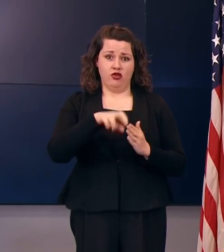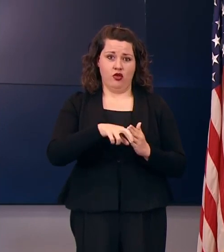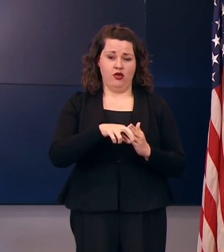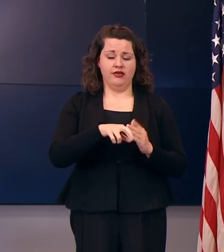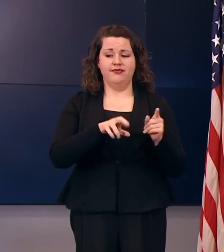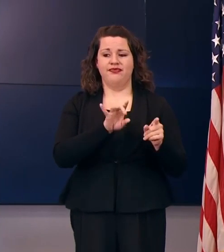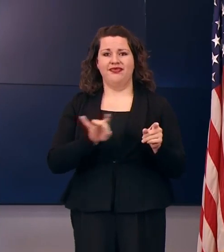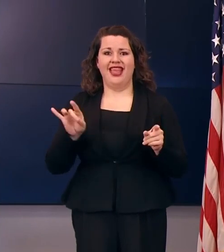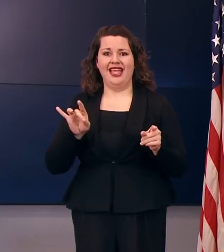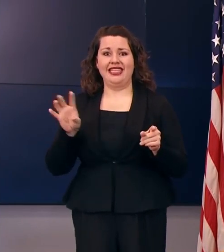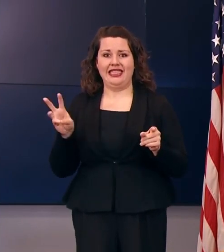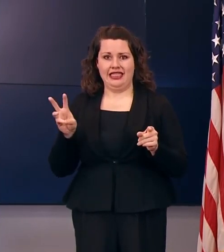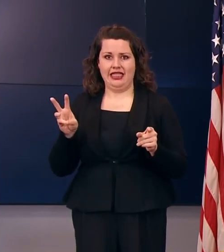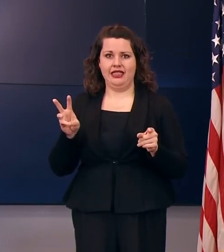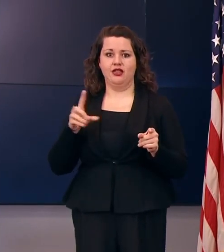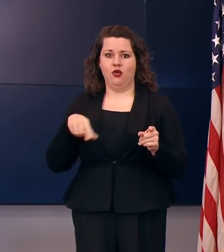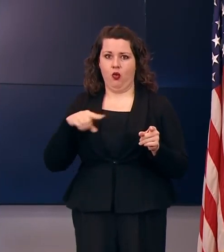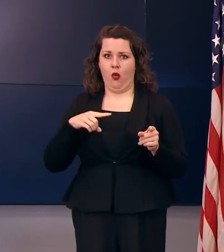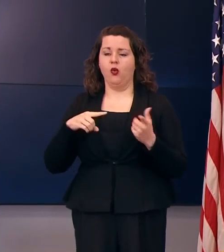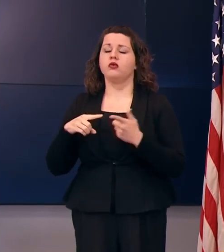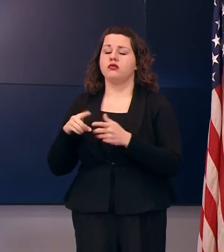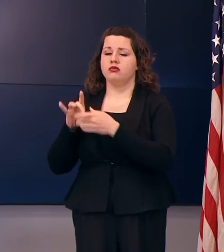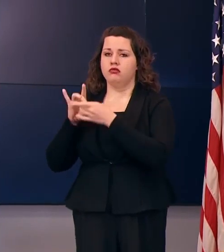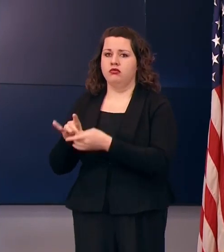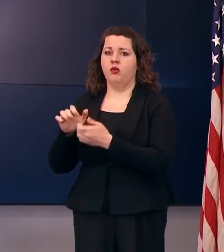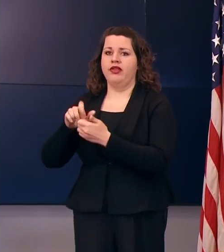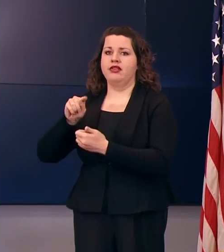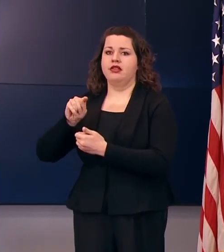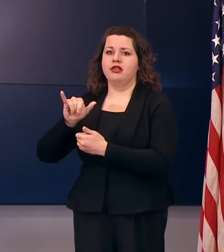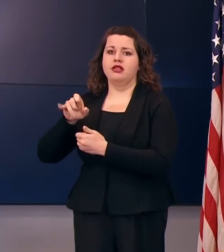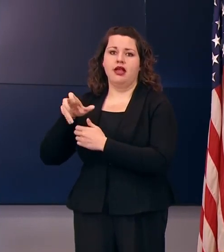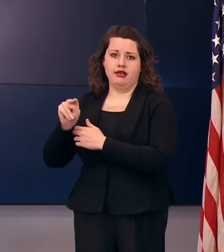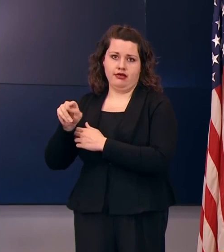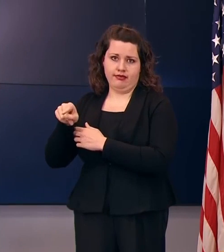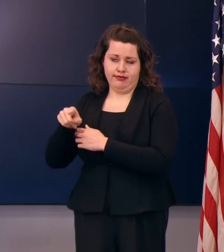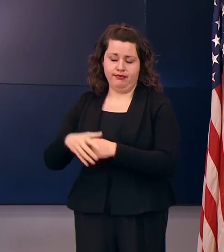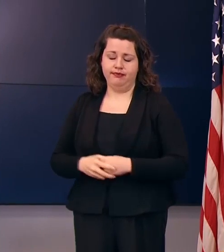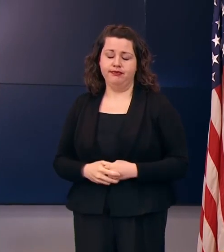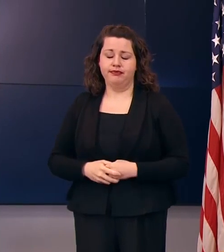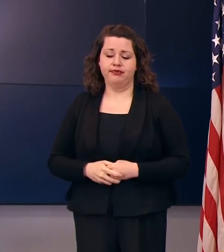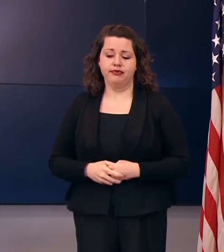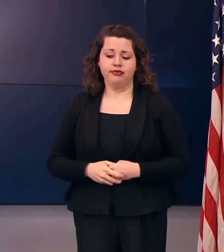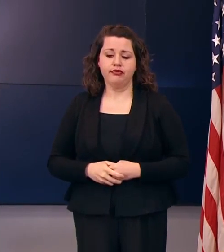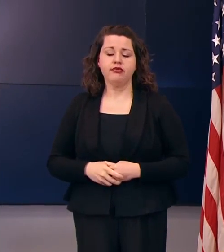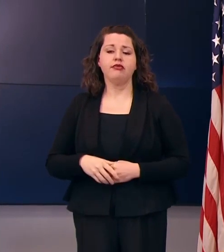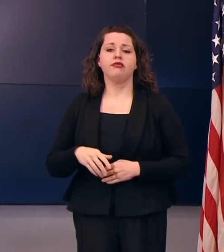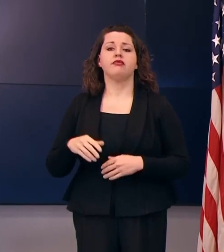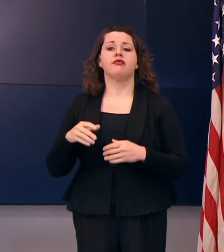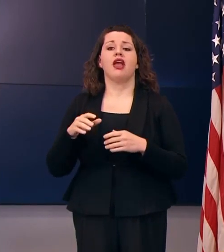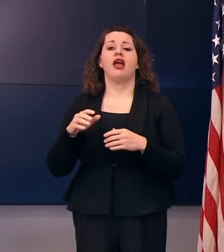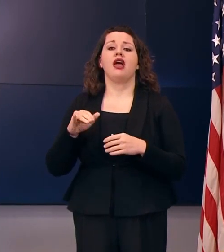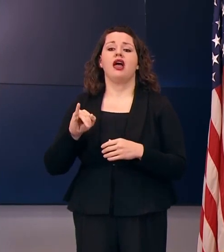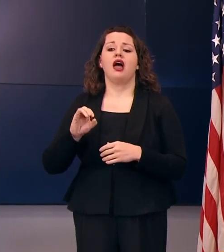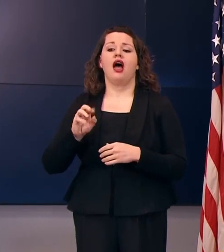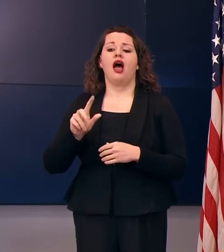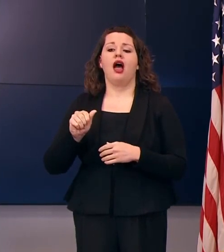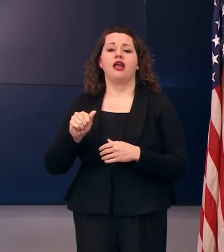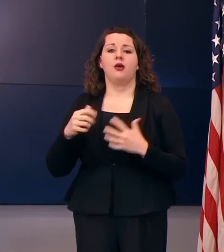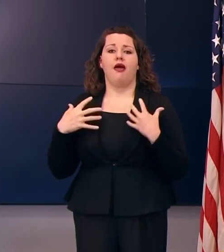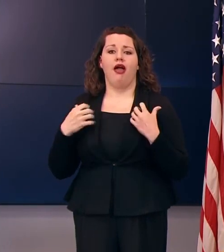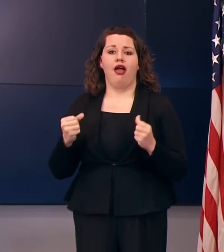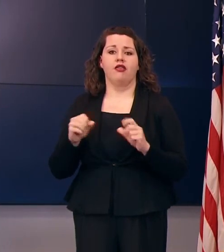cases, 86 of those are related to the Tyson outbreak. The Department of Public Health has